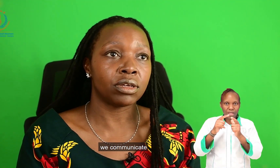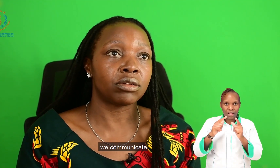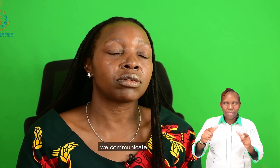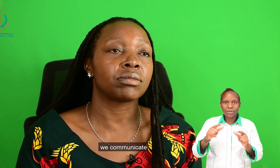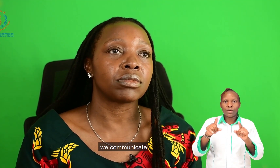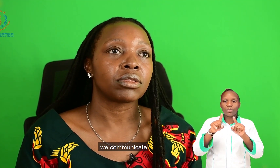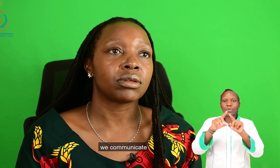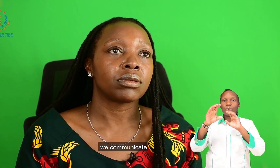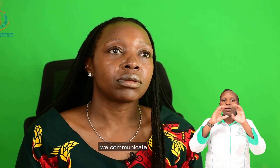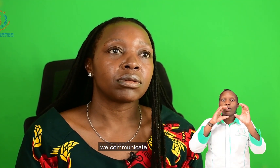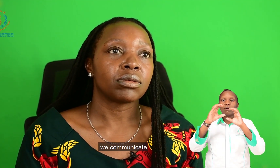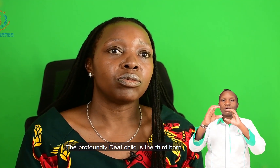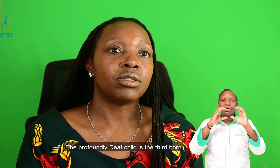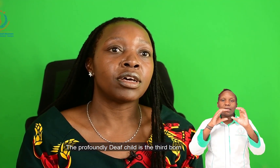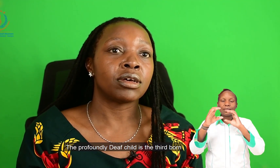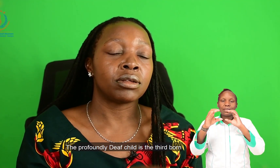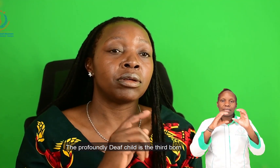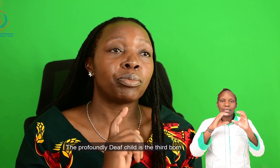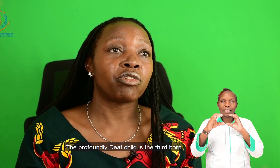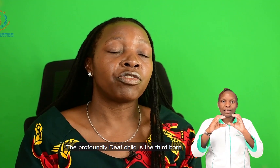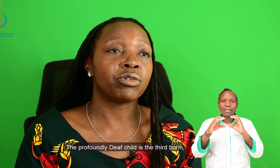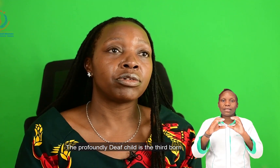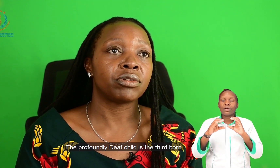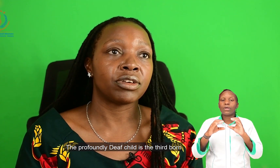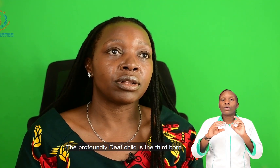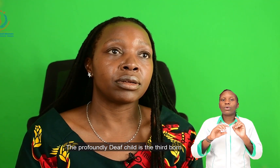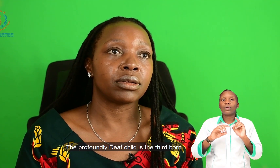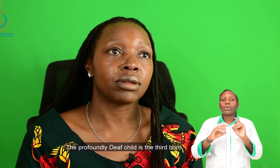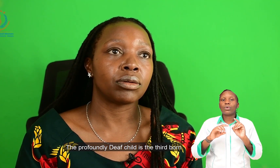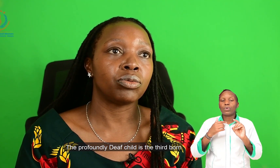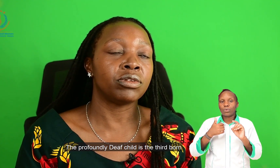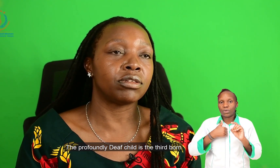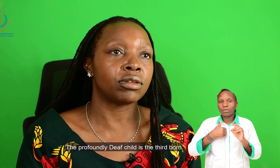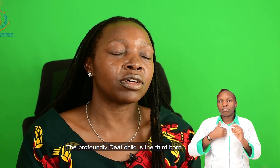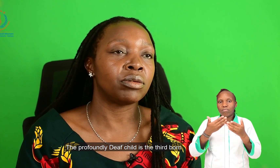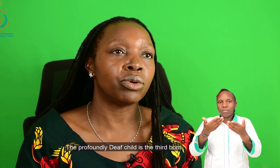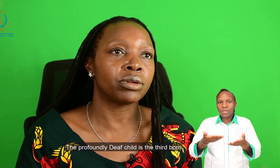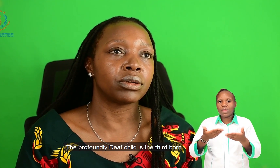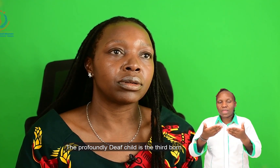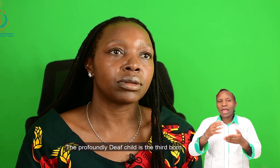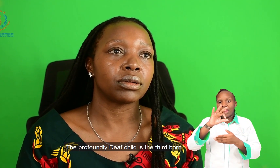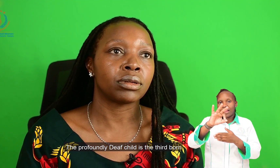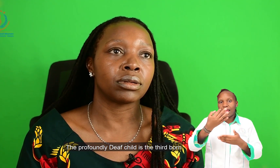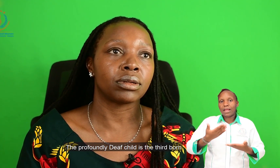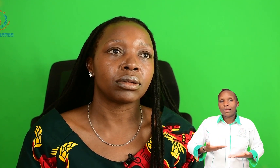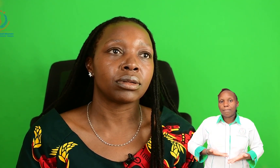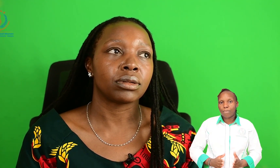communicate with the profound child, who is the thirdborn.